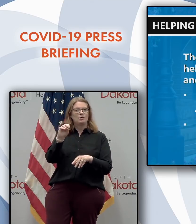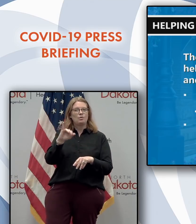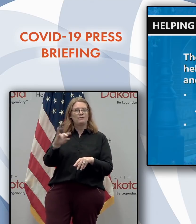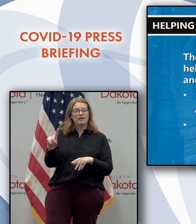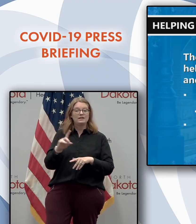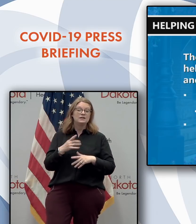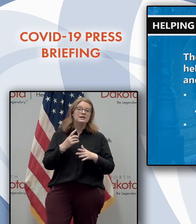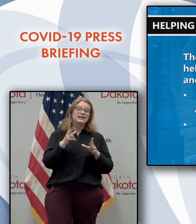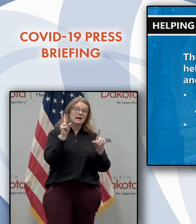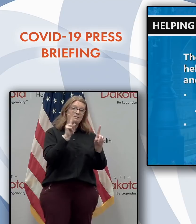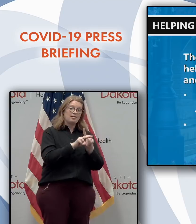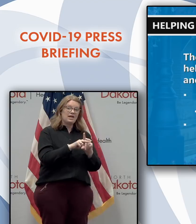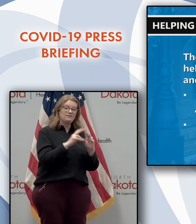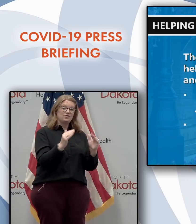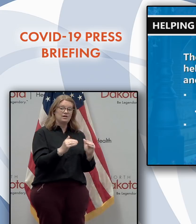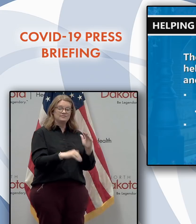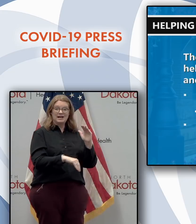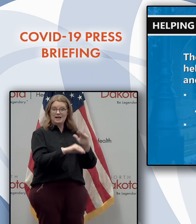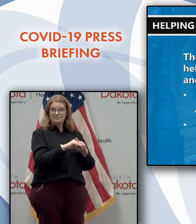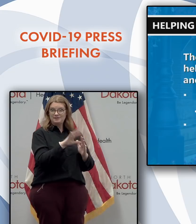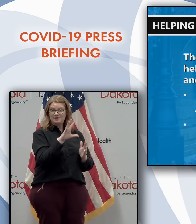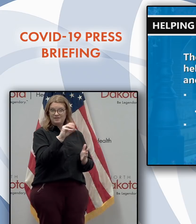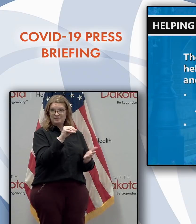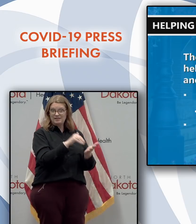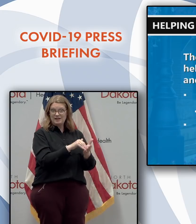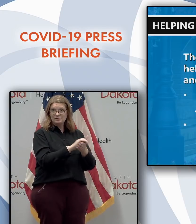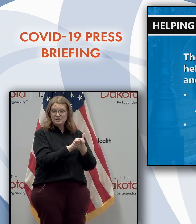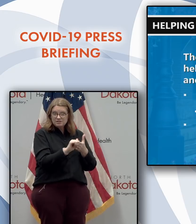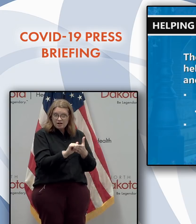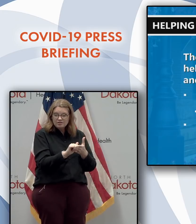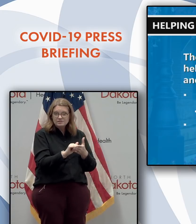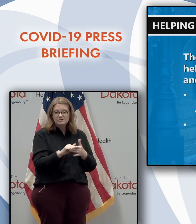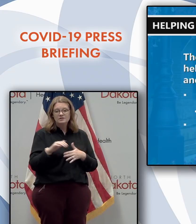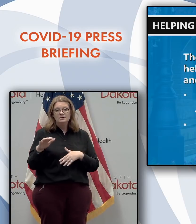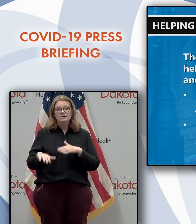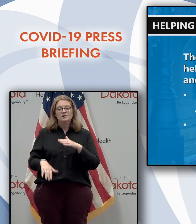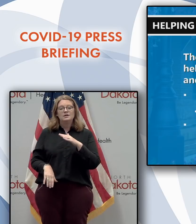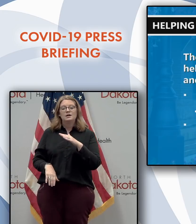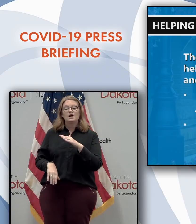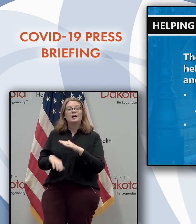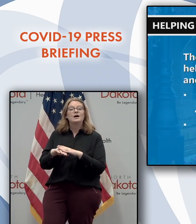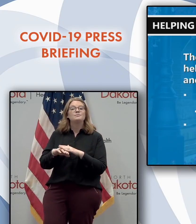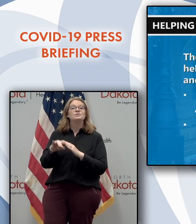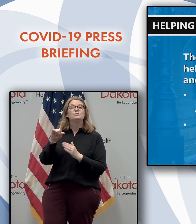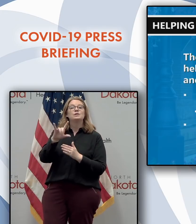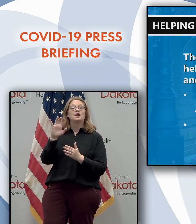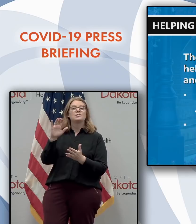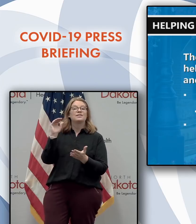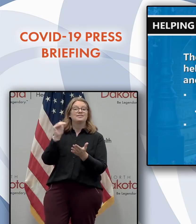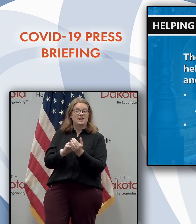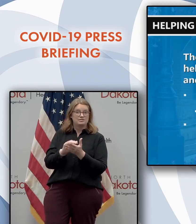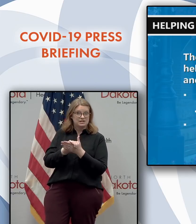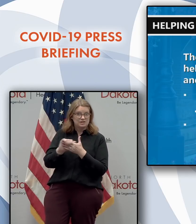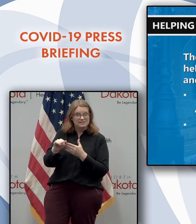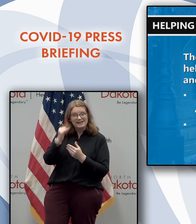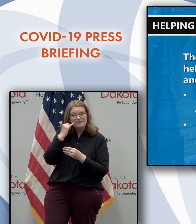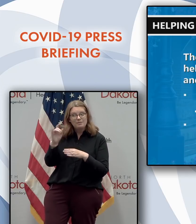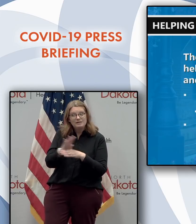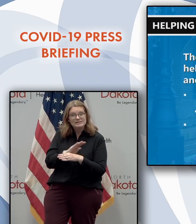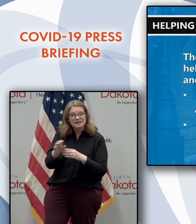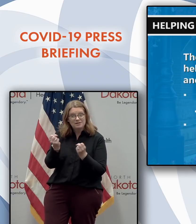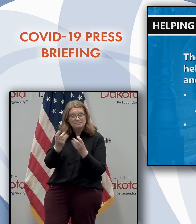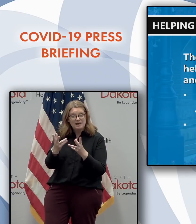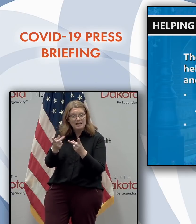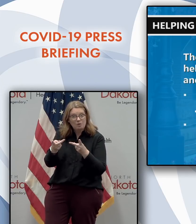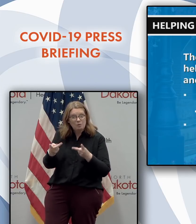to $50,000. If you're a business, up to $100,000 for businesses that have more than one location. And these are